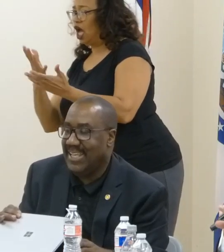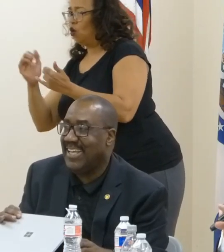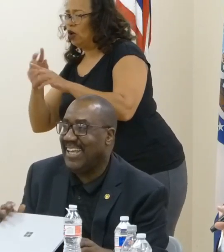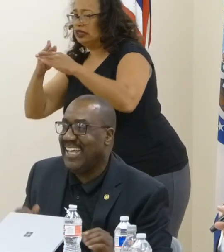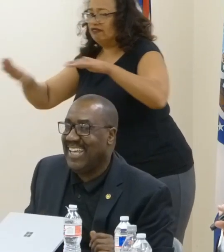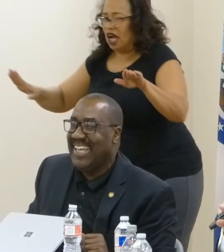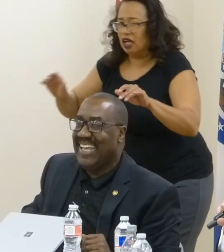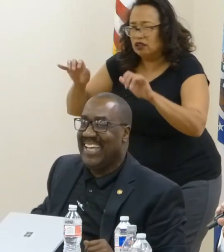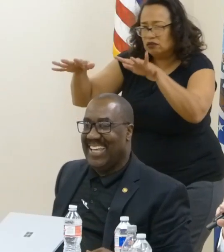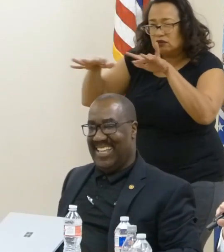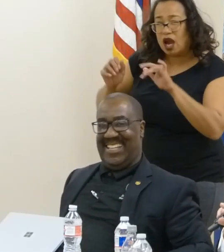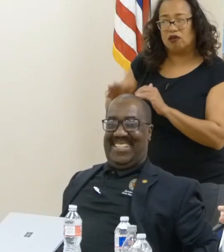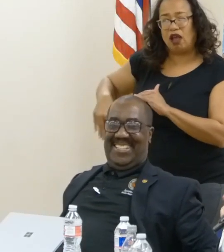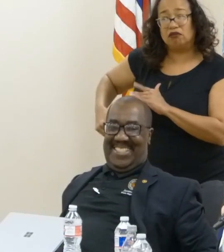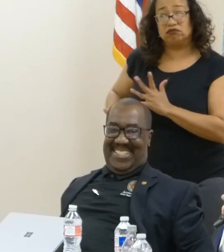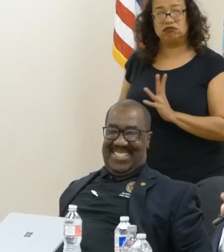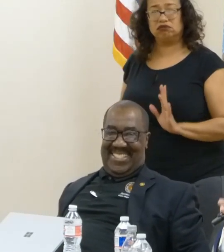right now.